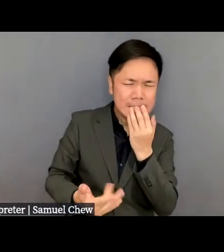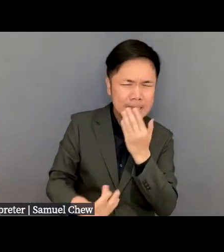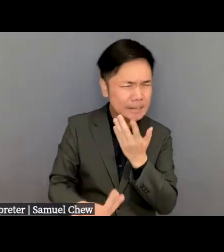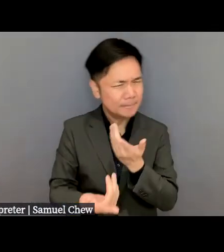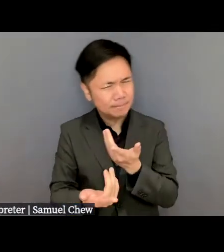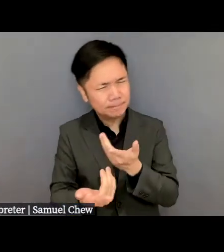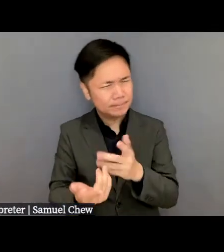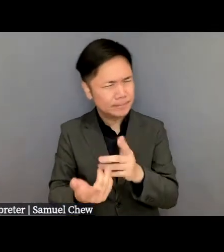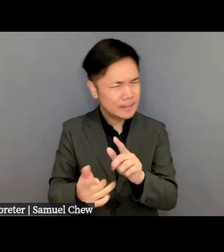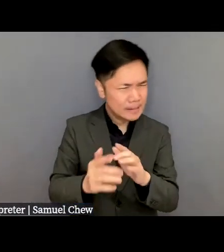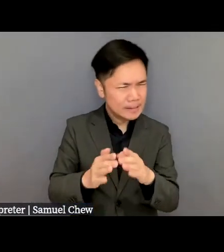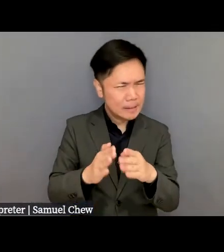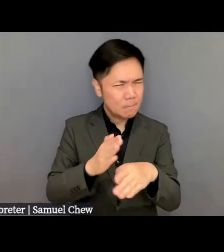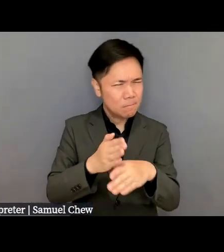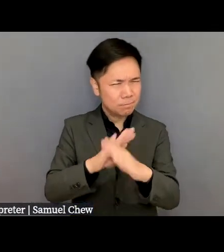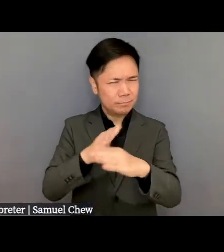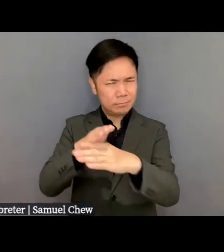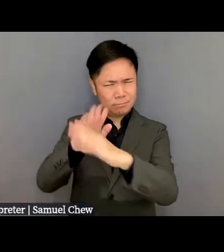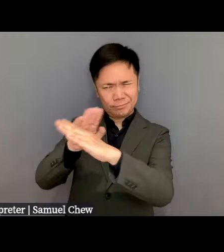that.